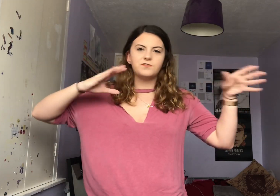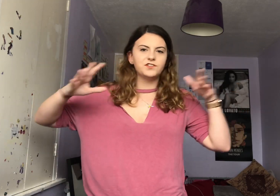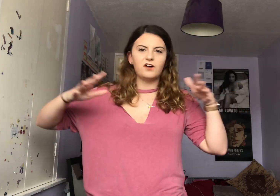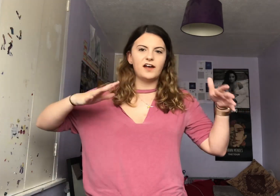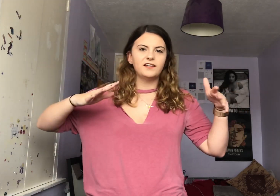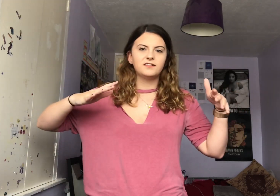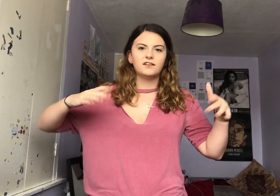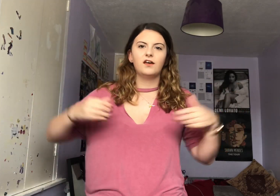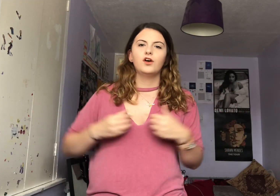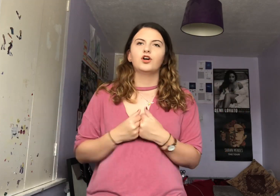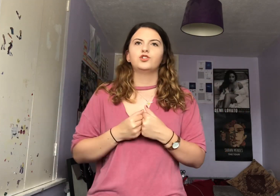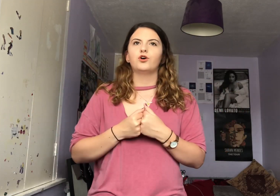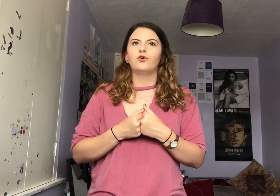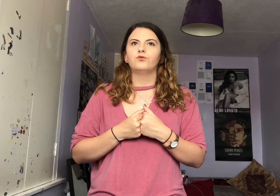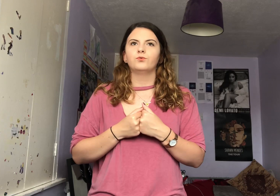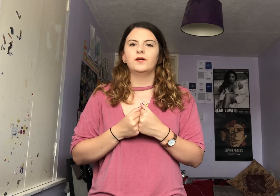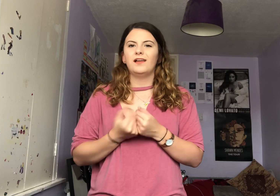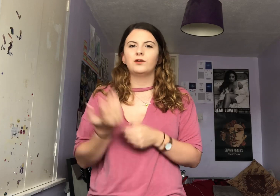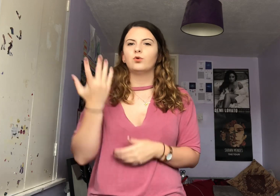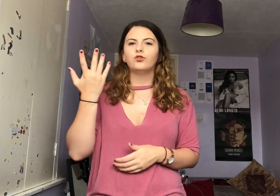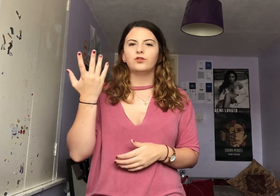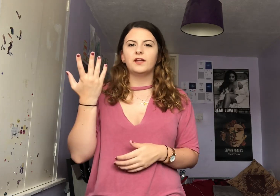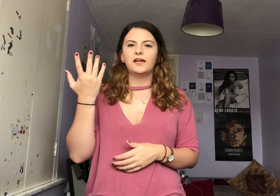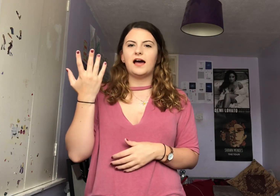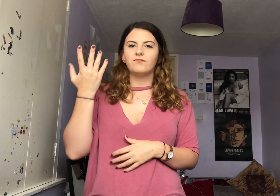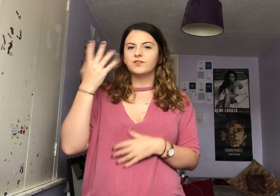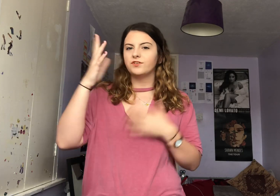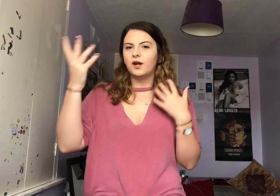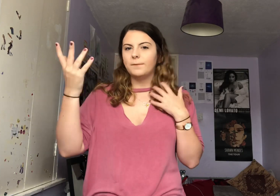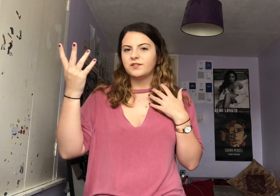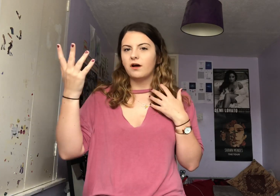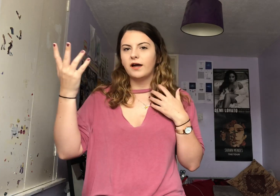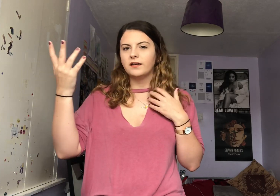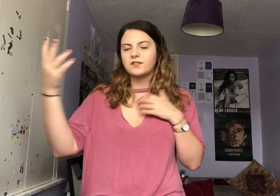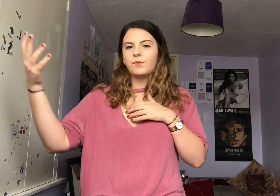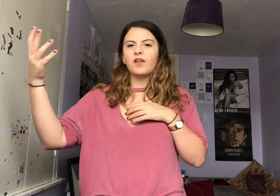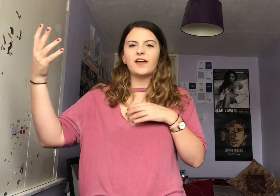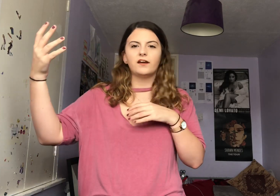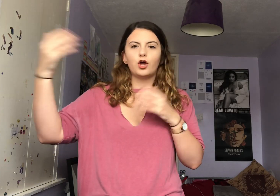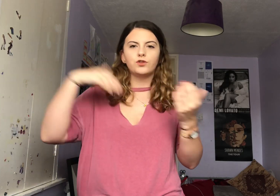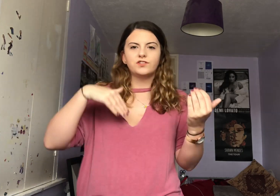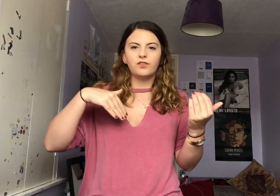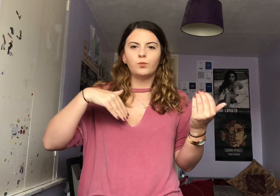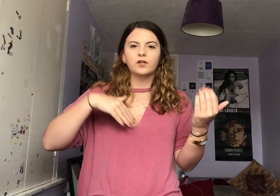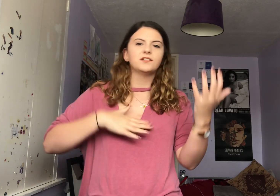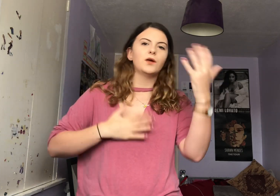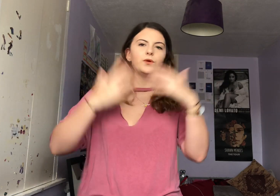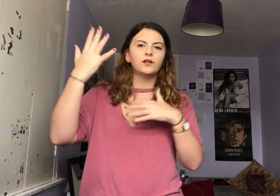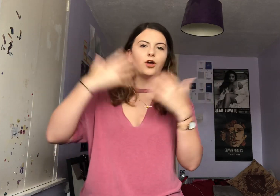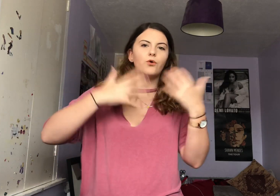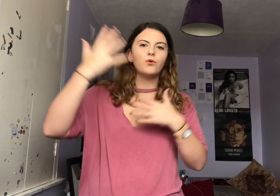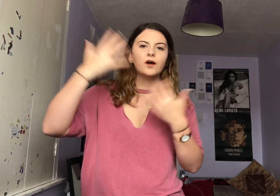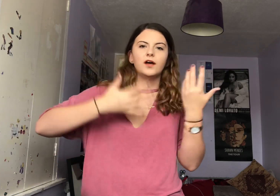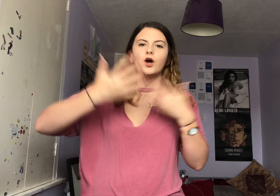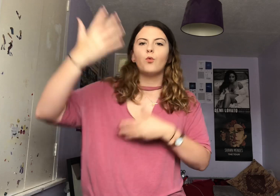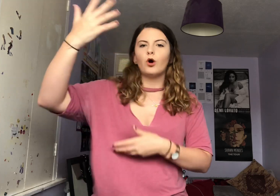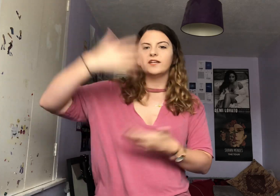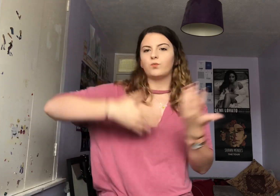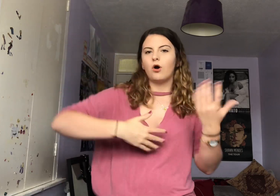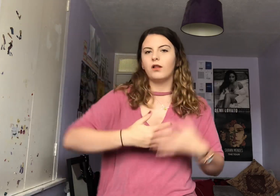different signs. So like northern, they have different number signs, but they know the southern ones. Like we know what is what,